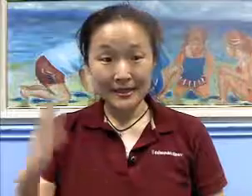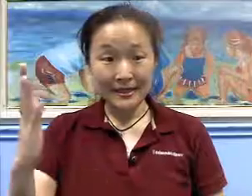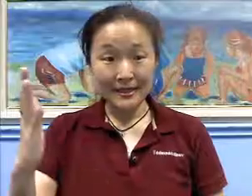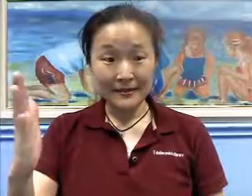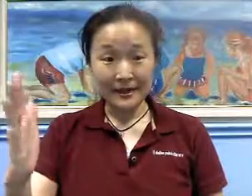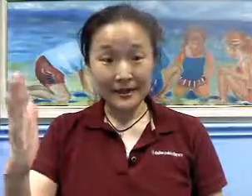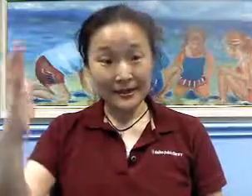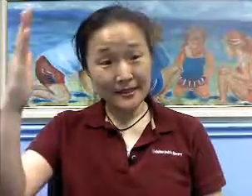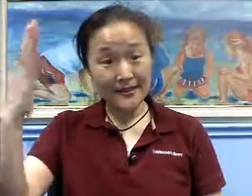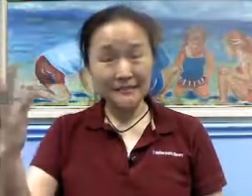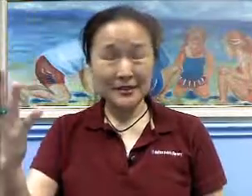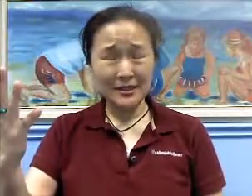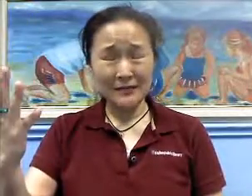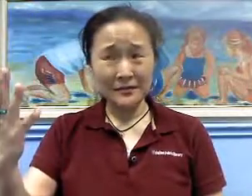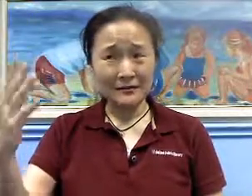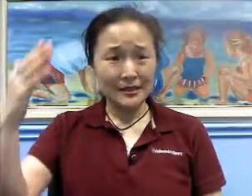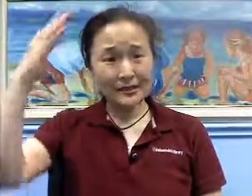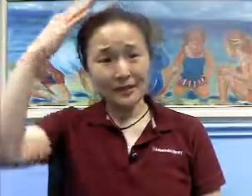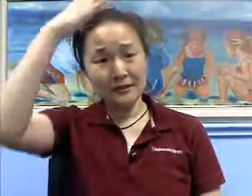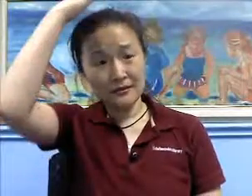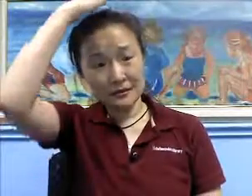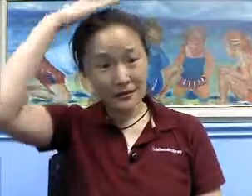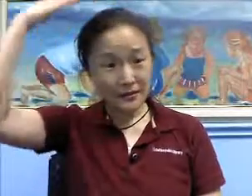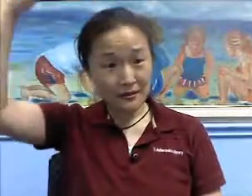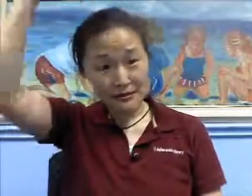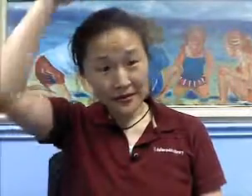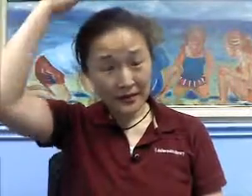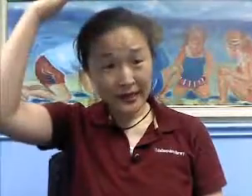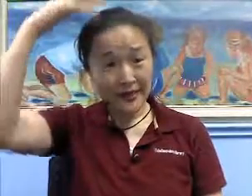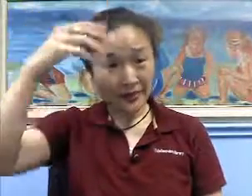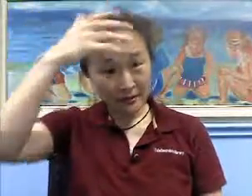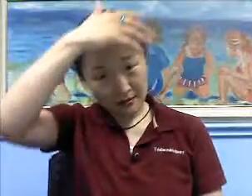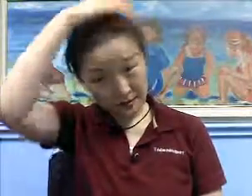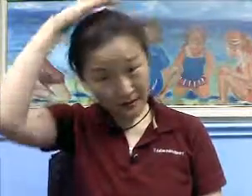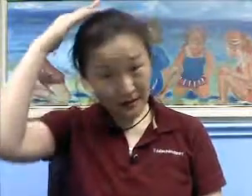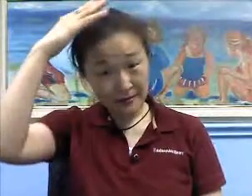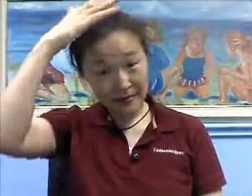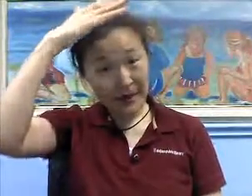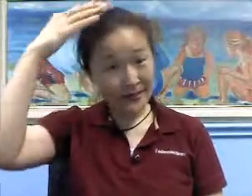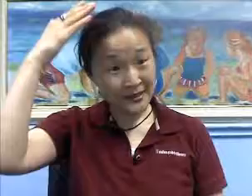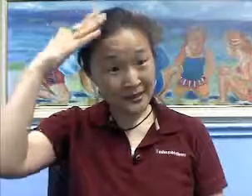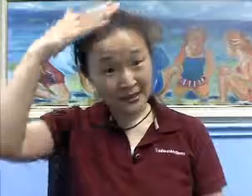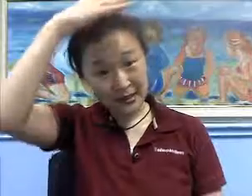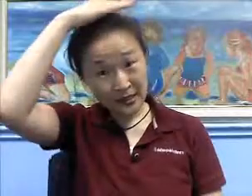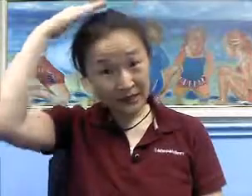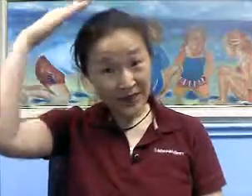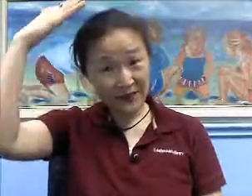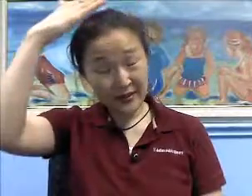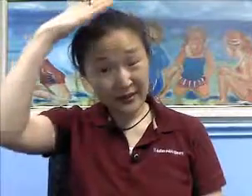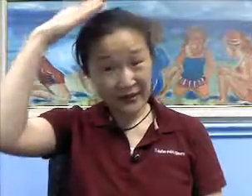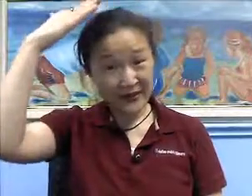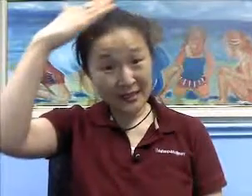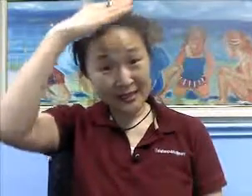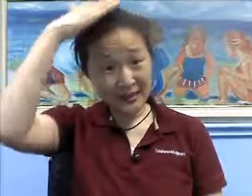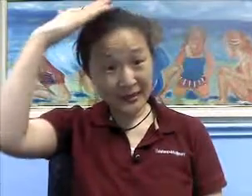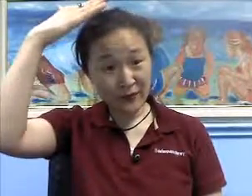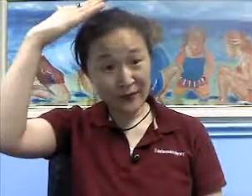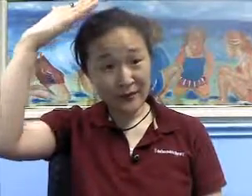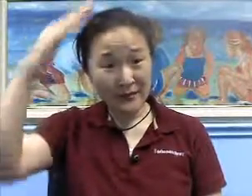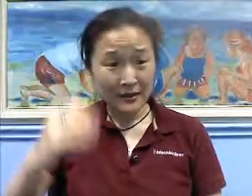Take your hand like this. There's a couple. You can circle around like the hat that you see a lot of Afghanistan men wear, or